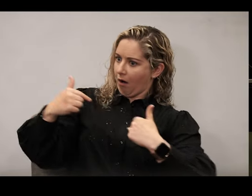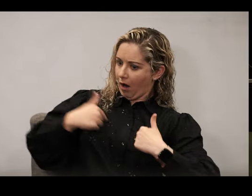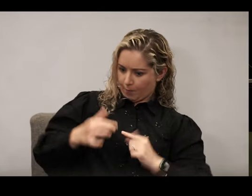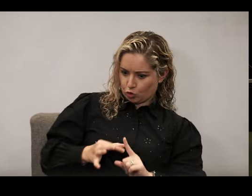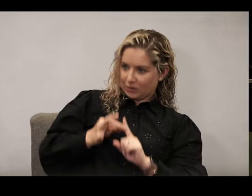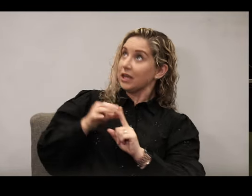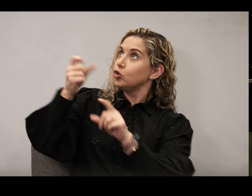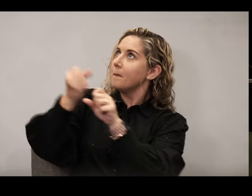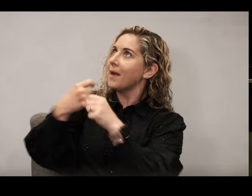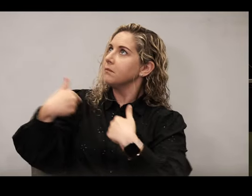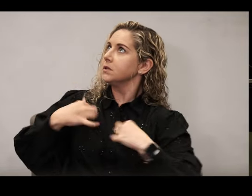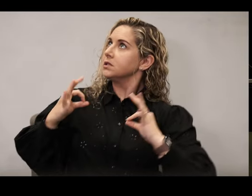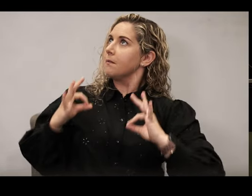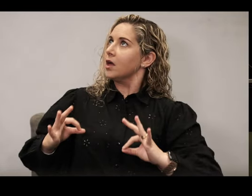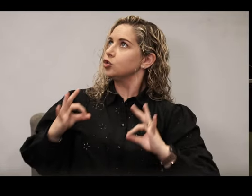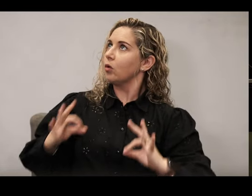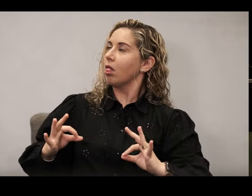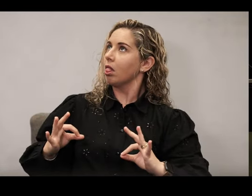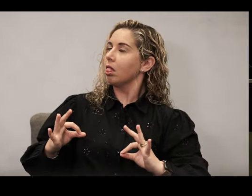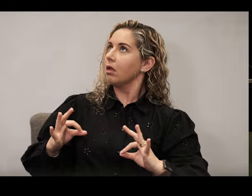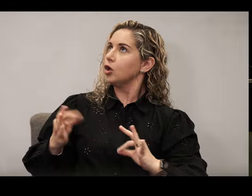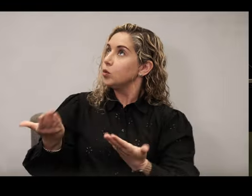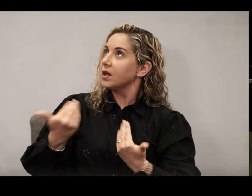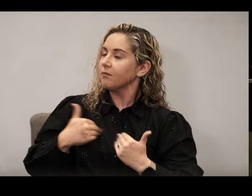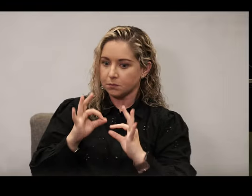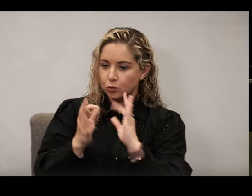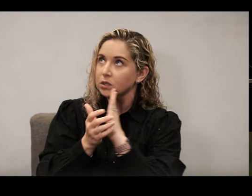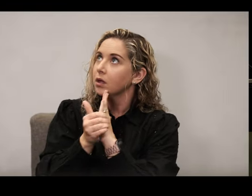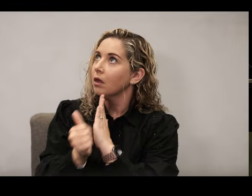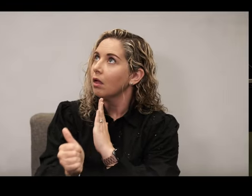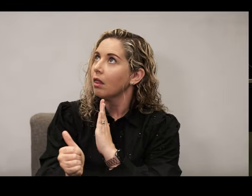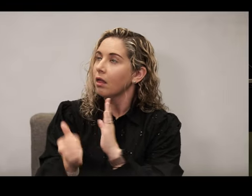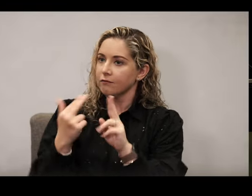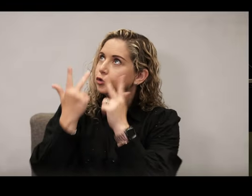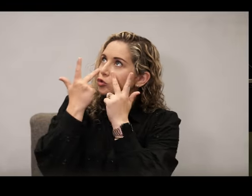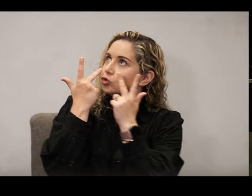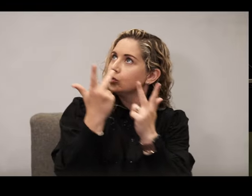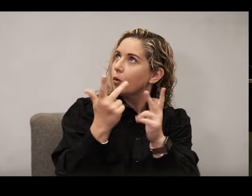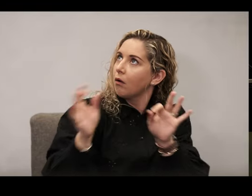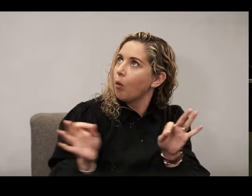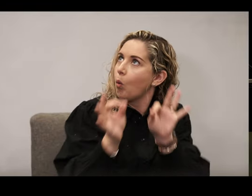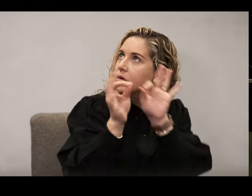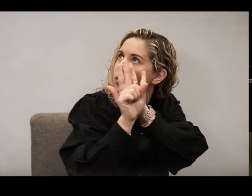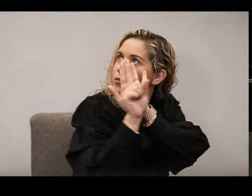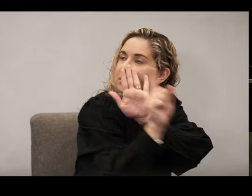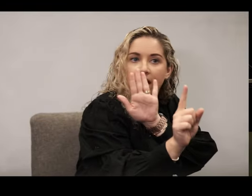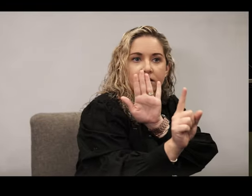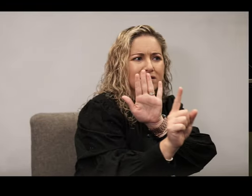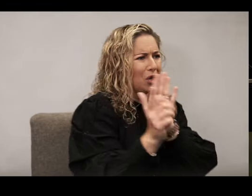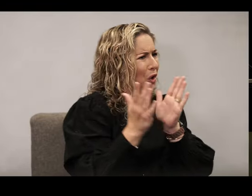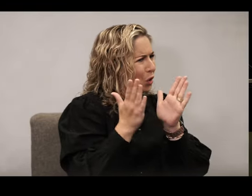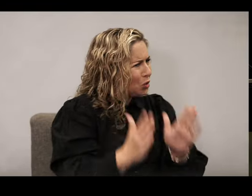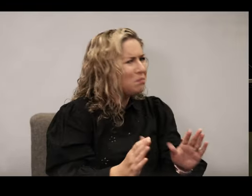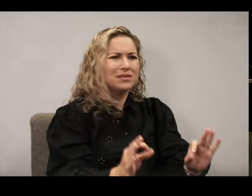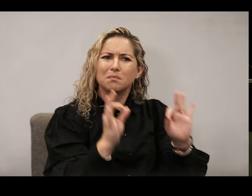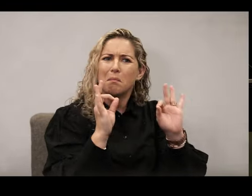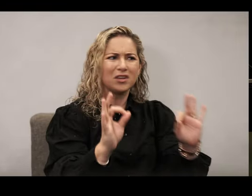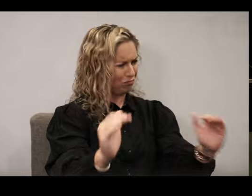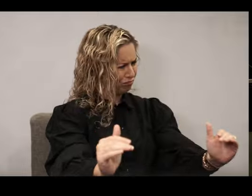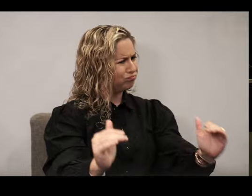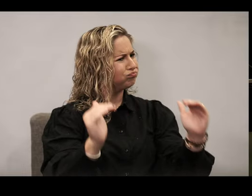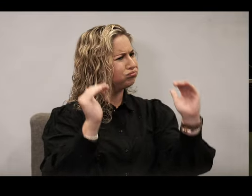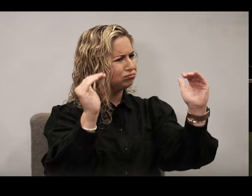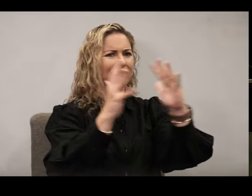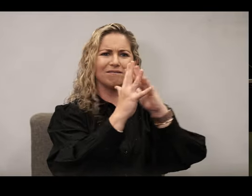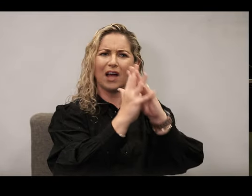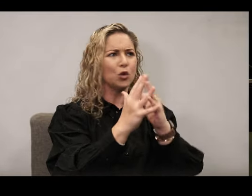as absolutely unique and set apart above the rest of the created order. Not just highly evolved animals. We